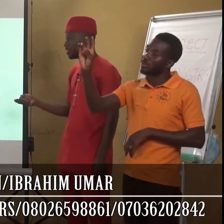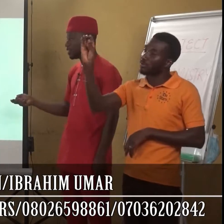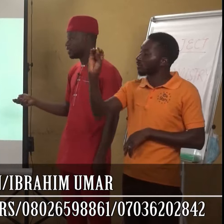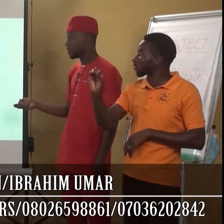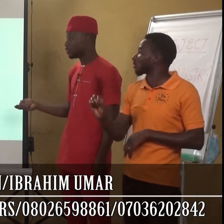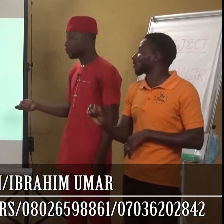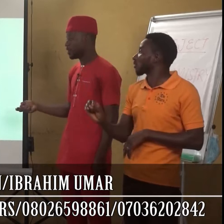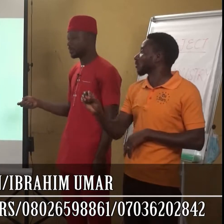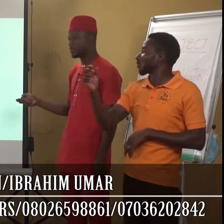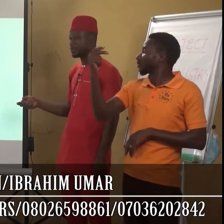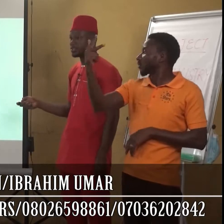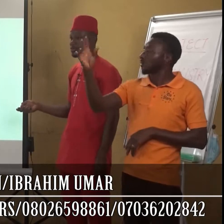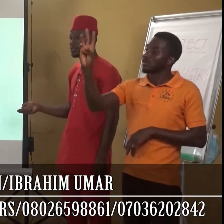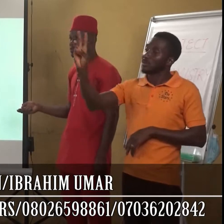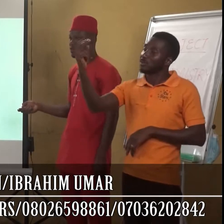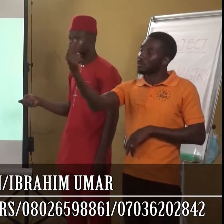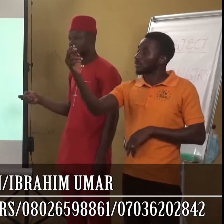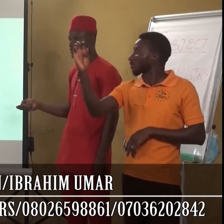080-26-59-8861. Then Ibrahim Omar